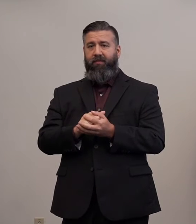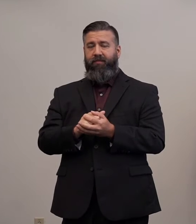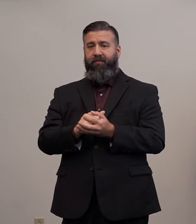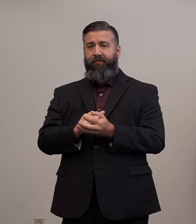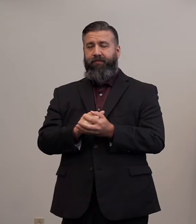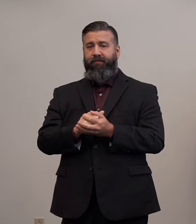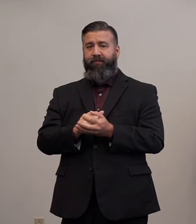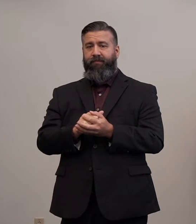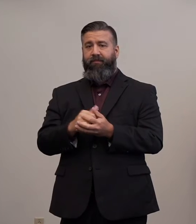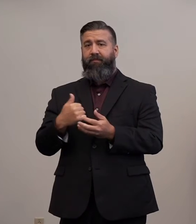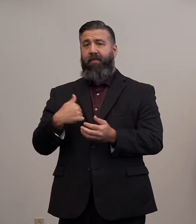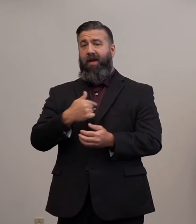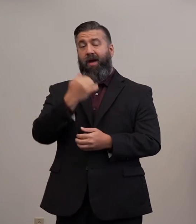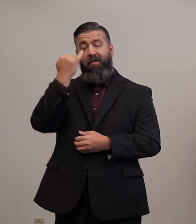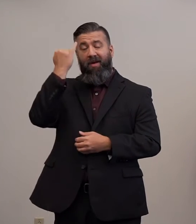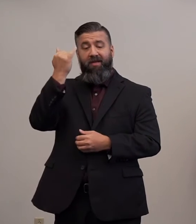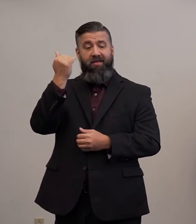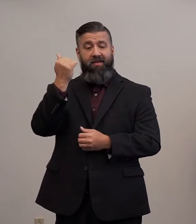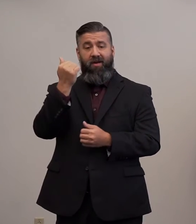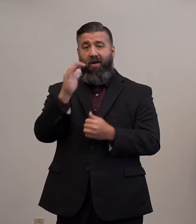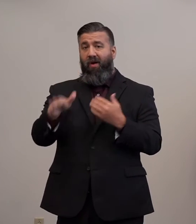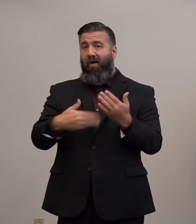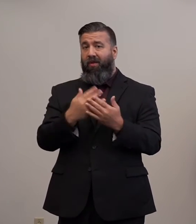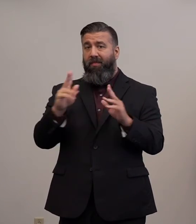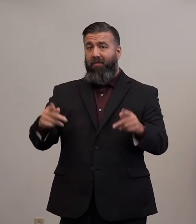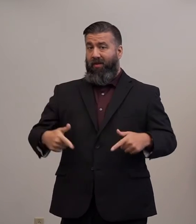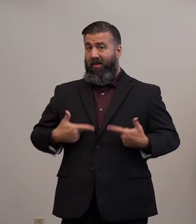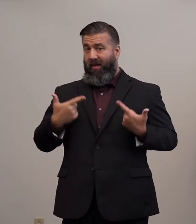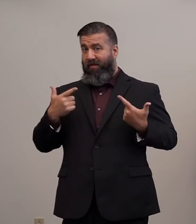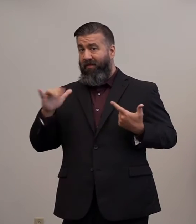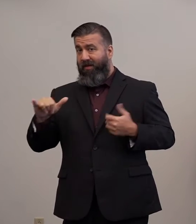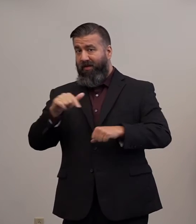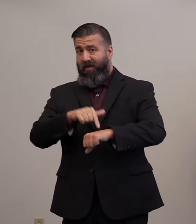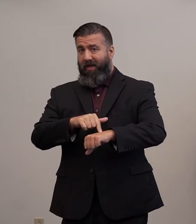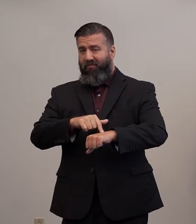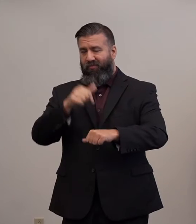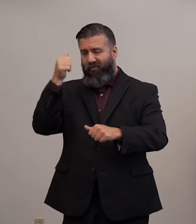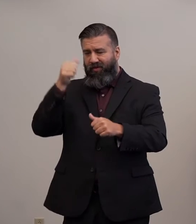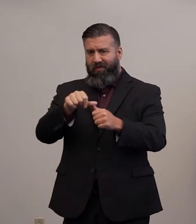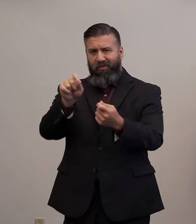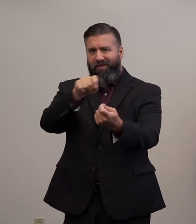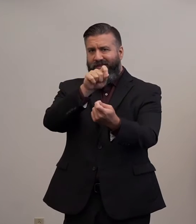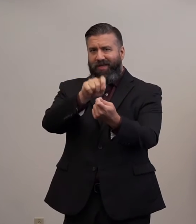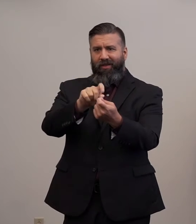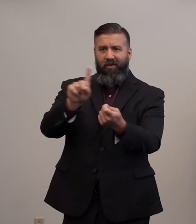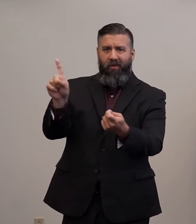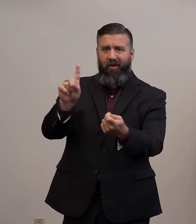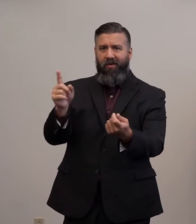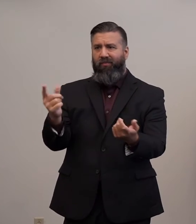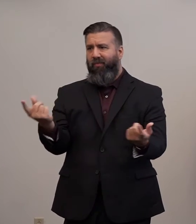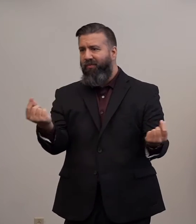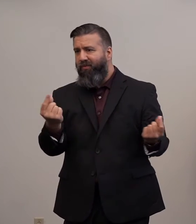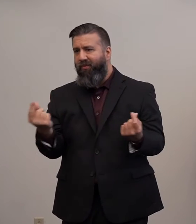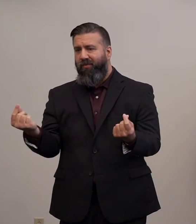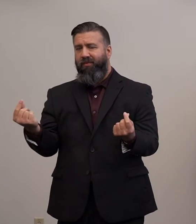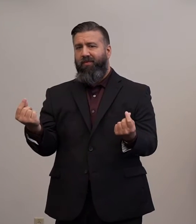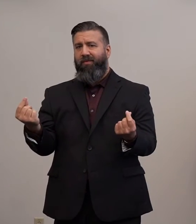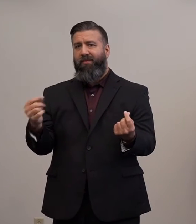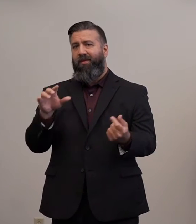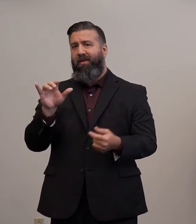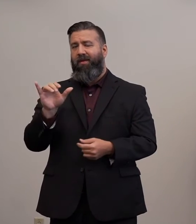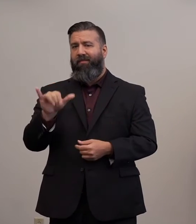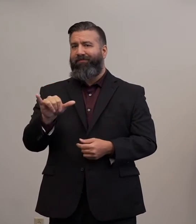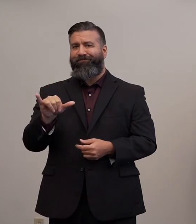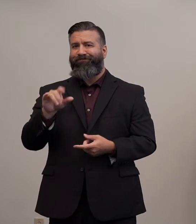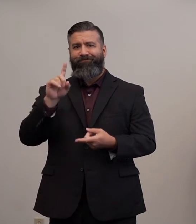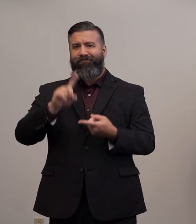attacks. I would imagine that everyone that was here at that time could probably remember where they were on that day, what they were doing, and just